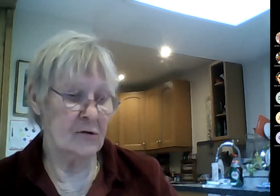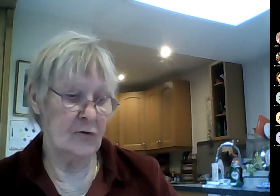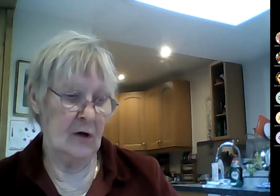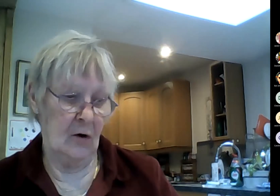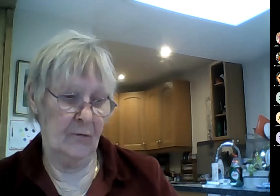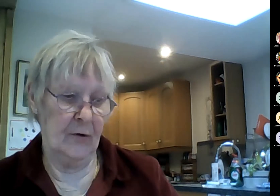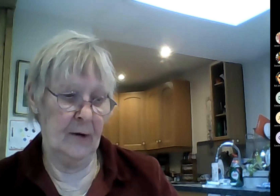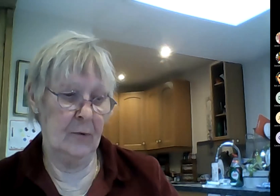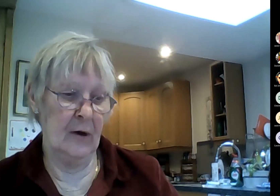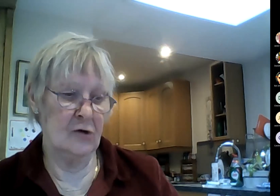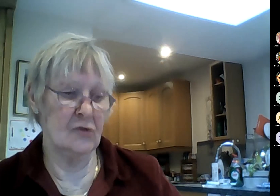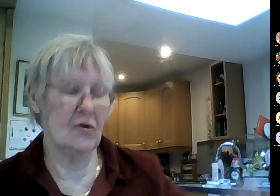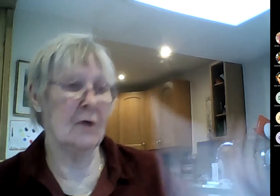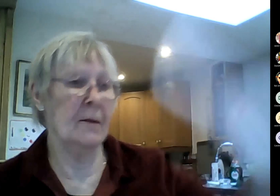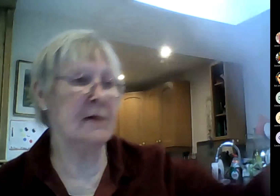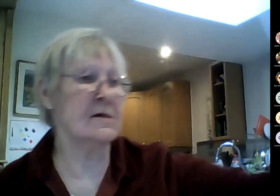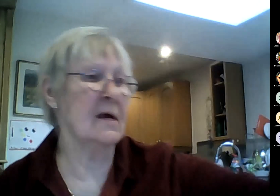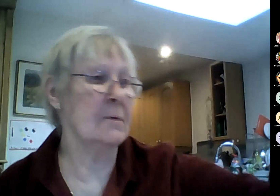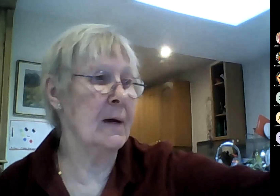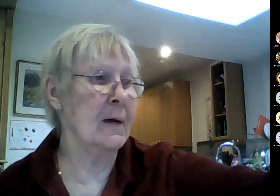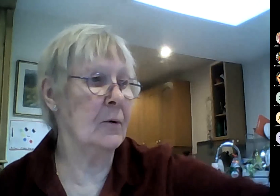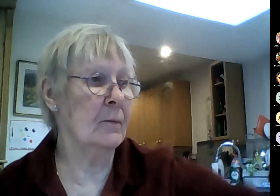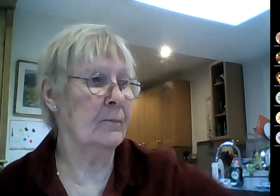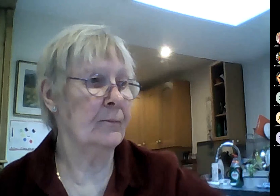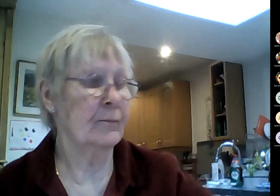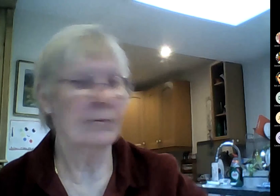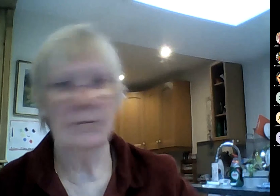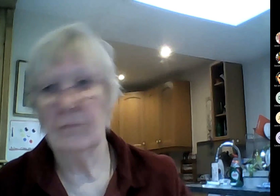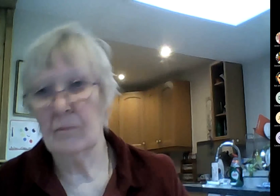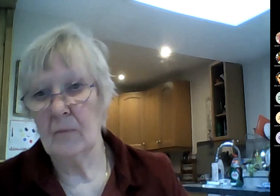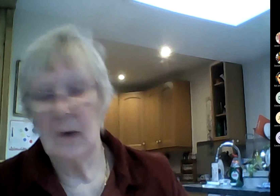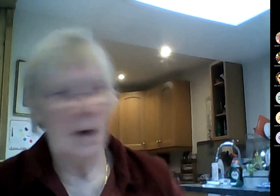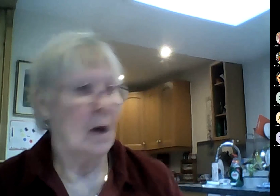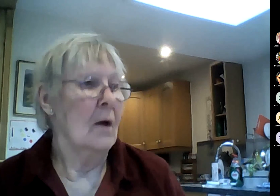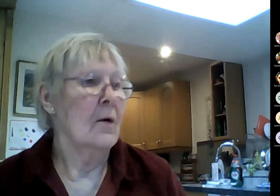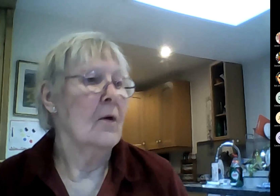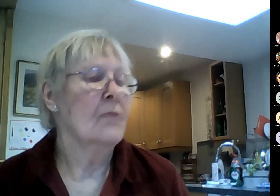early history of the liberation struggle by disabled people.